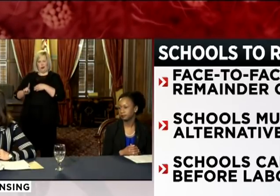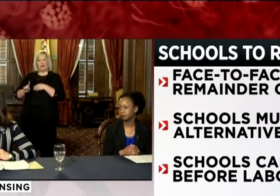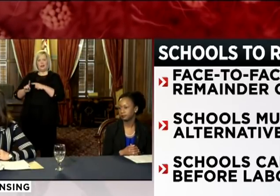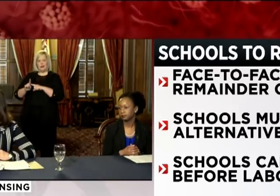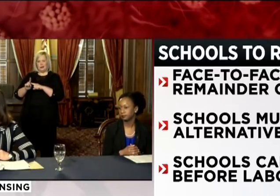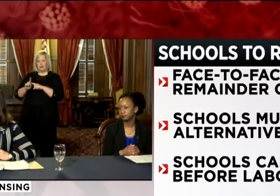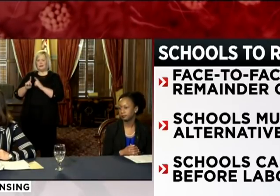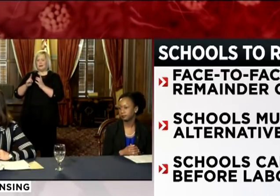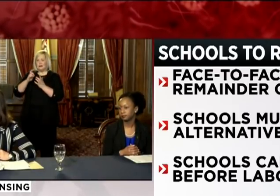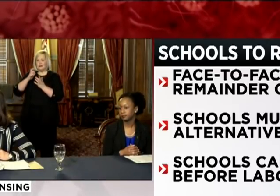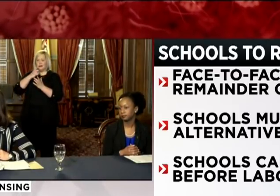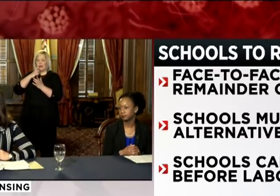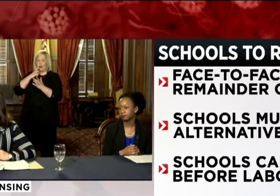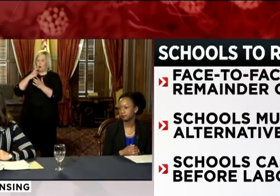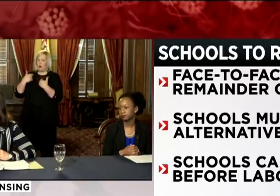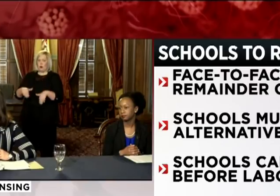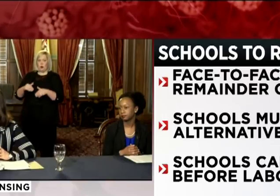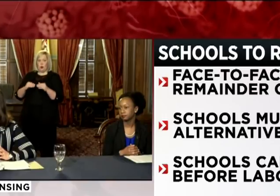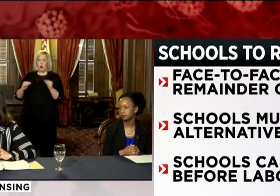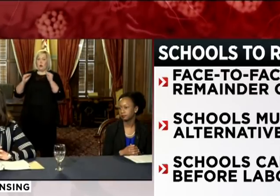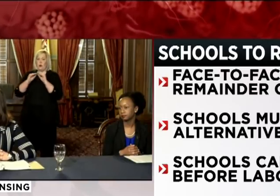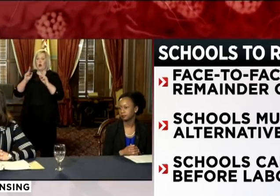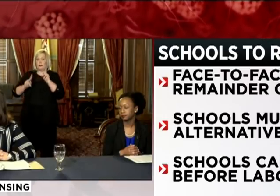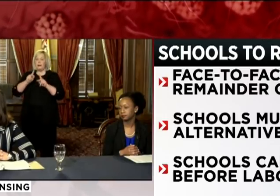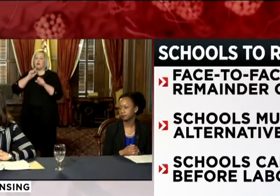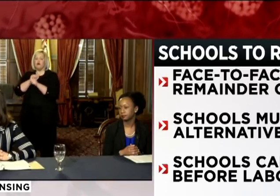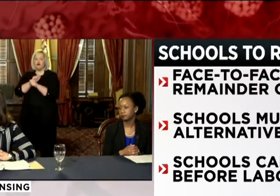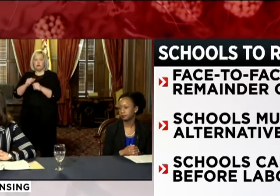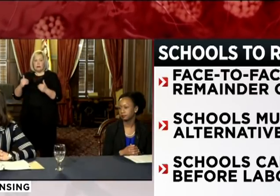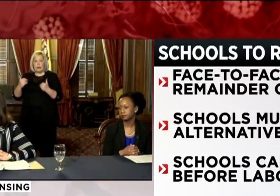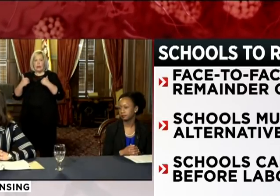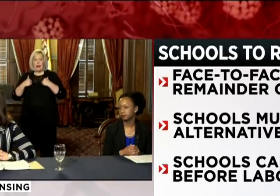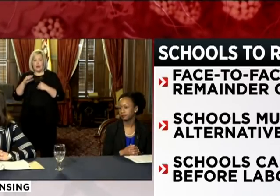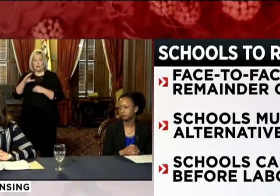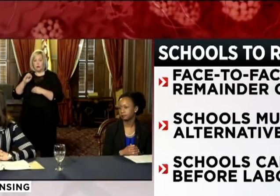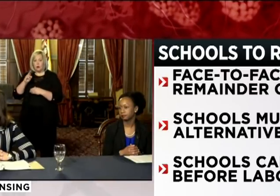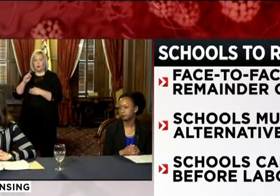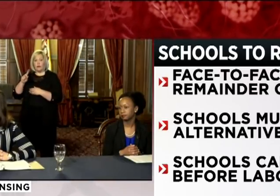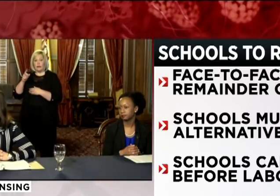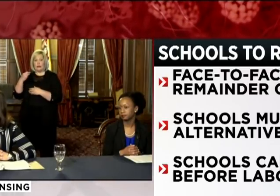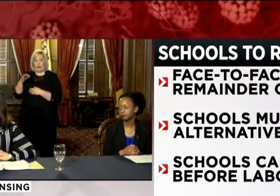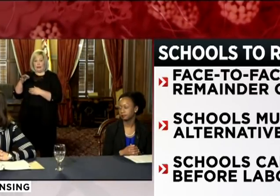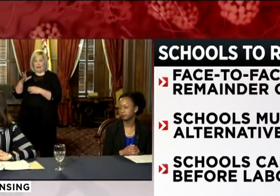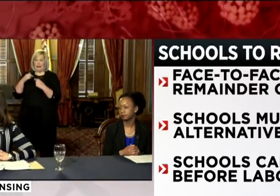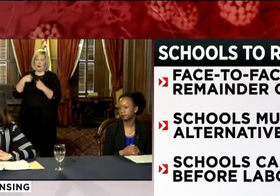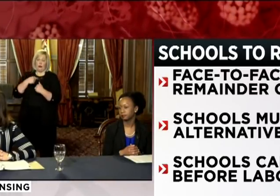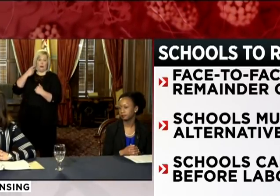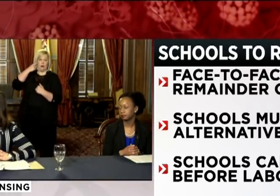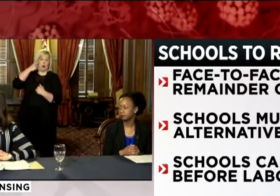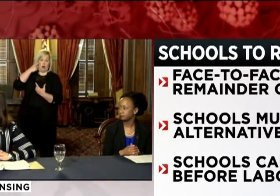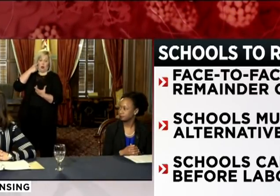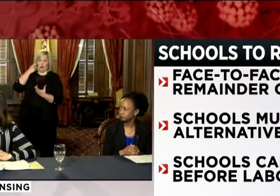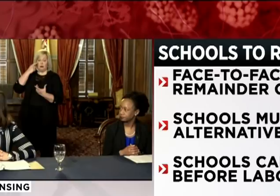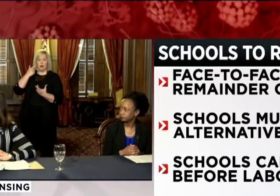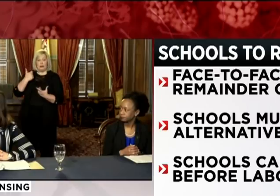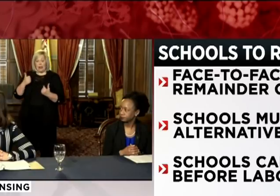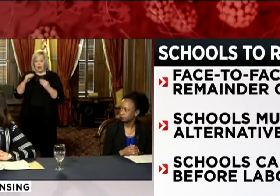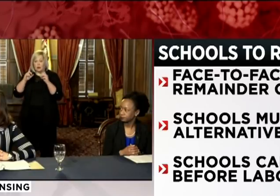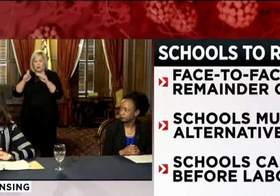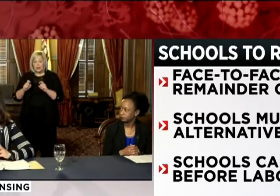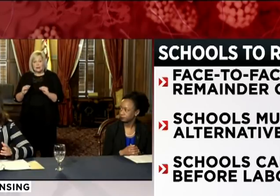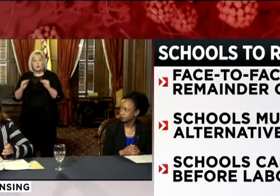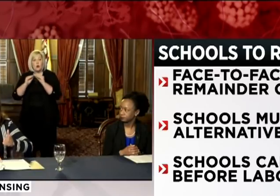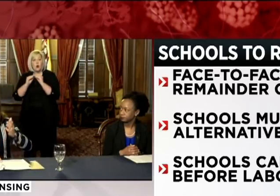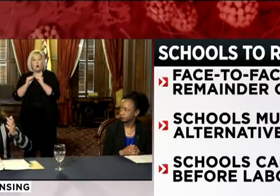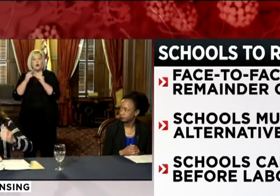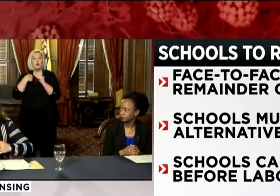that there's a much higher prevalence of COVID-19, I think, than anyone anticipated. The more testing we do, the